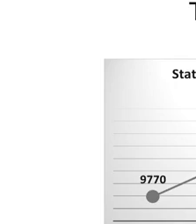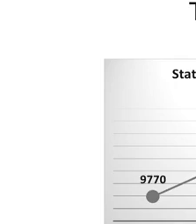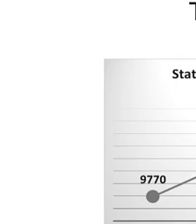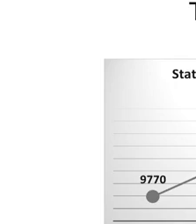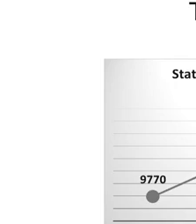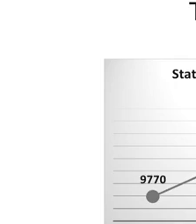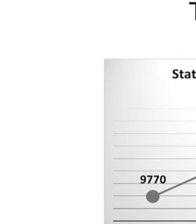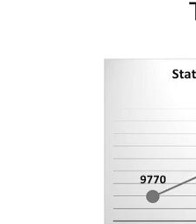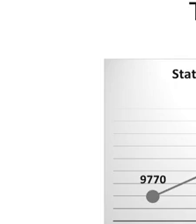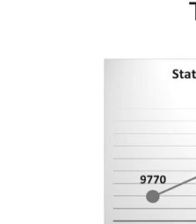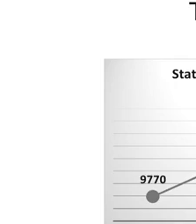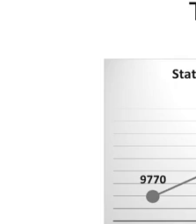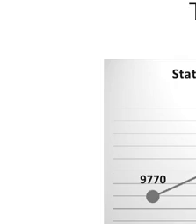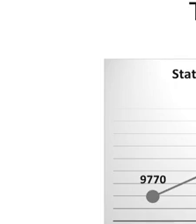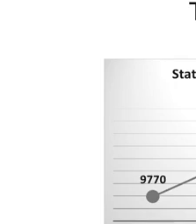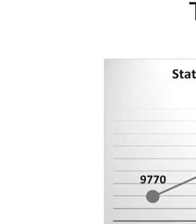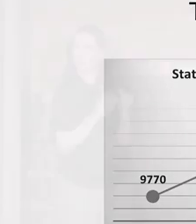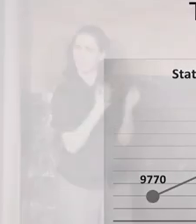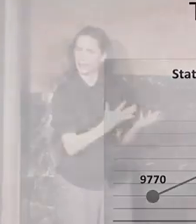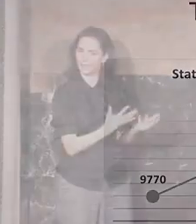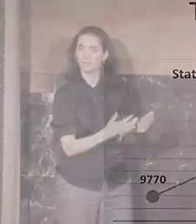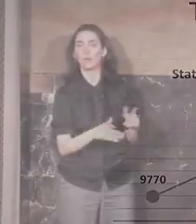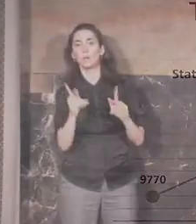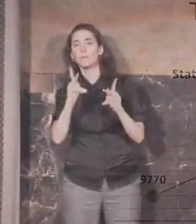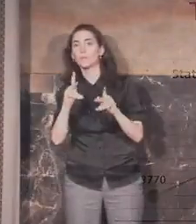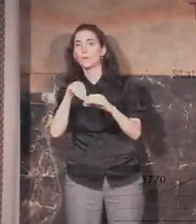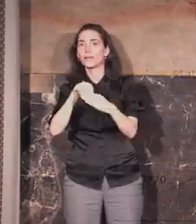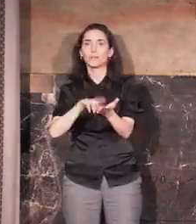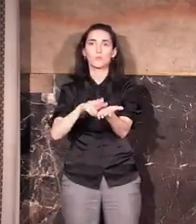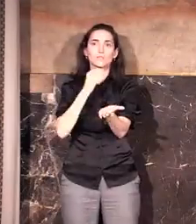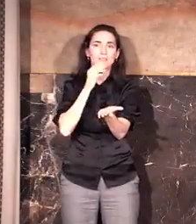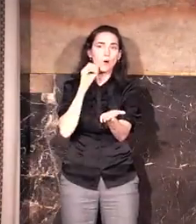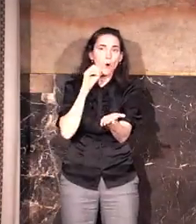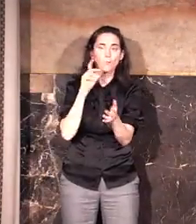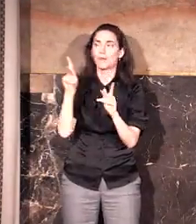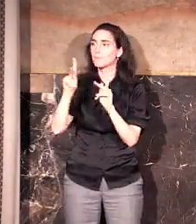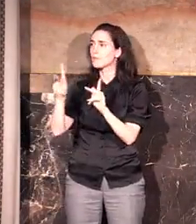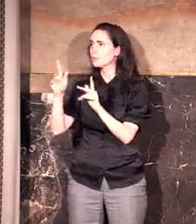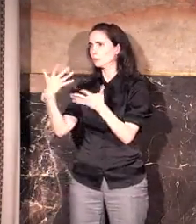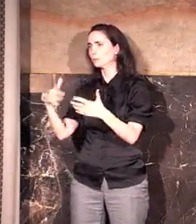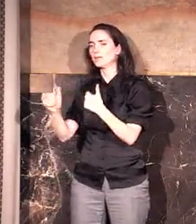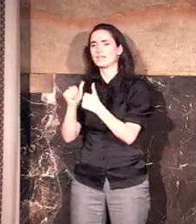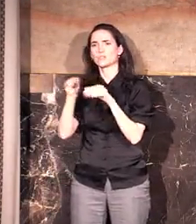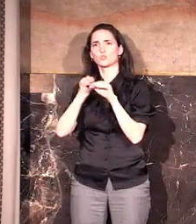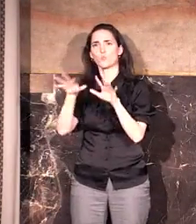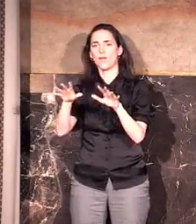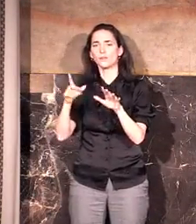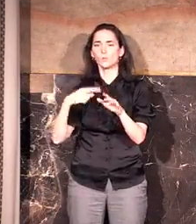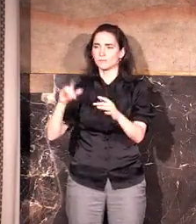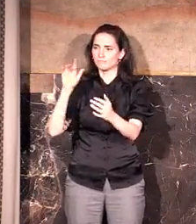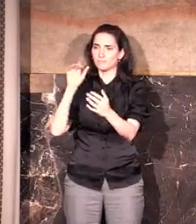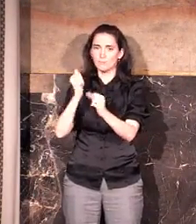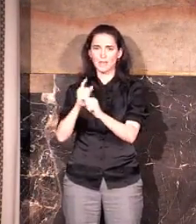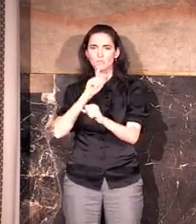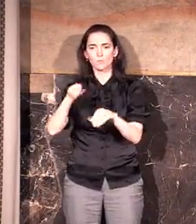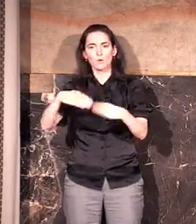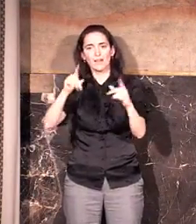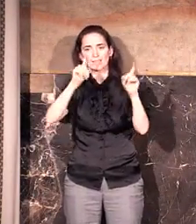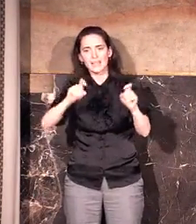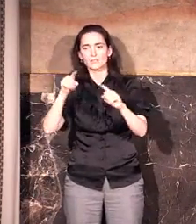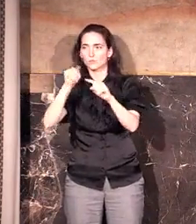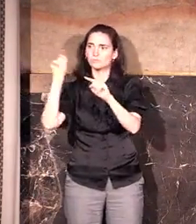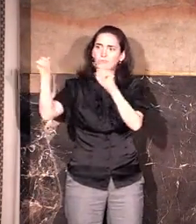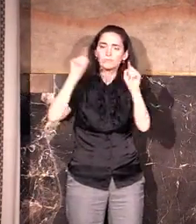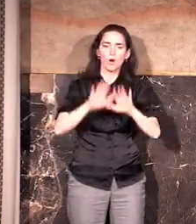vulnerable individuals like people who are nursing home residents are being reached as well as we continue to surge.